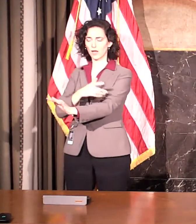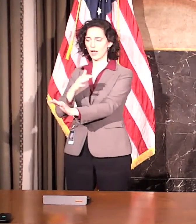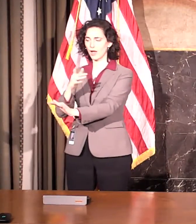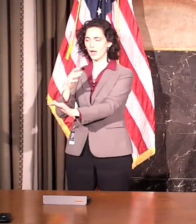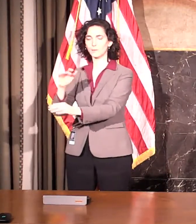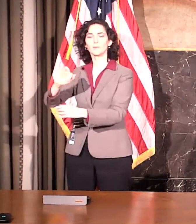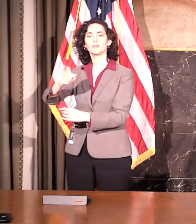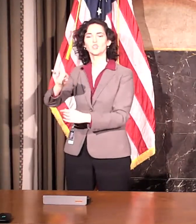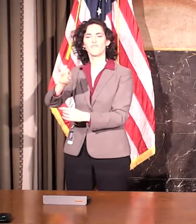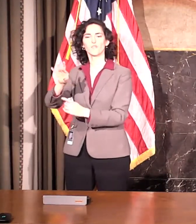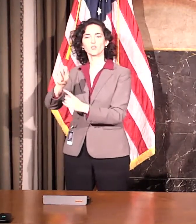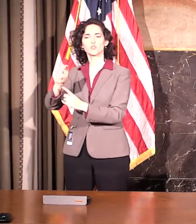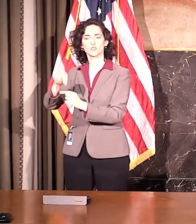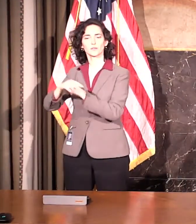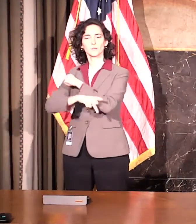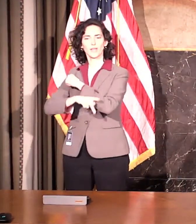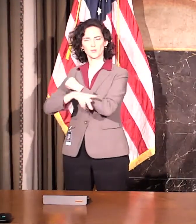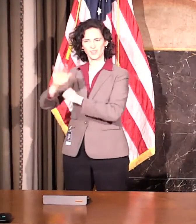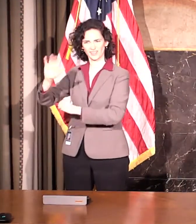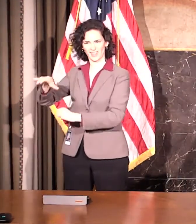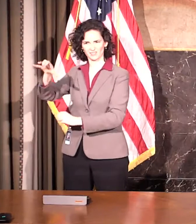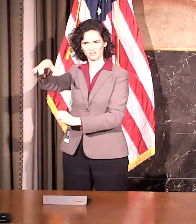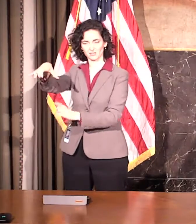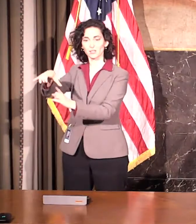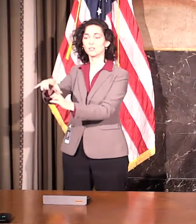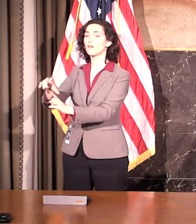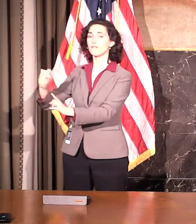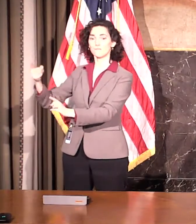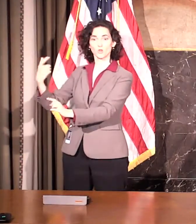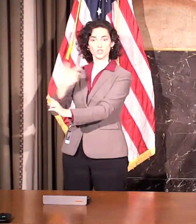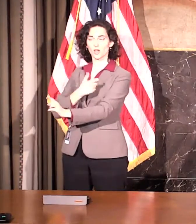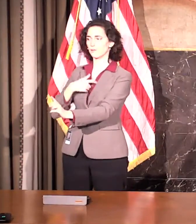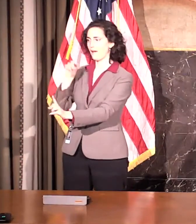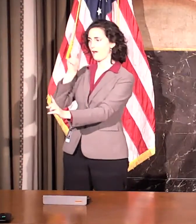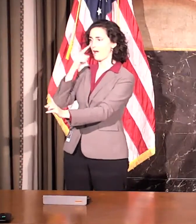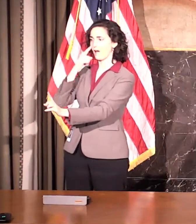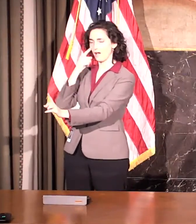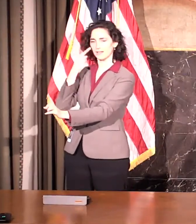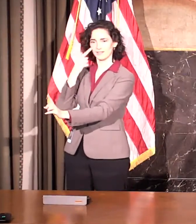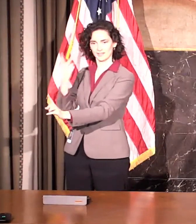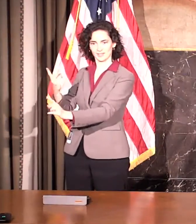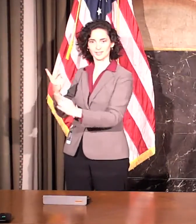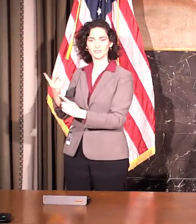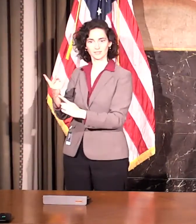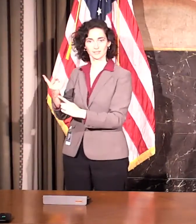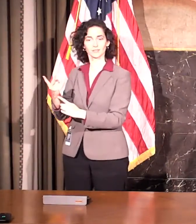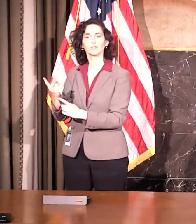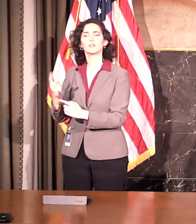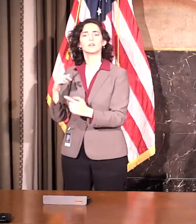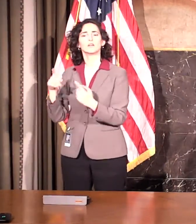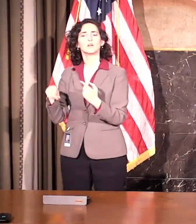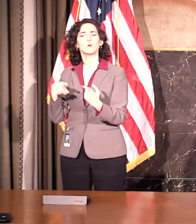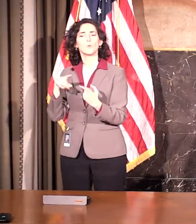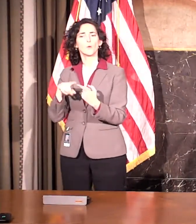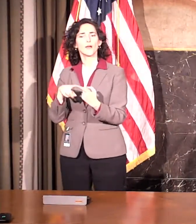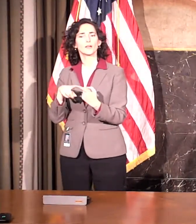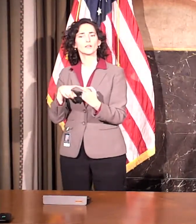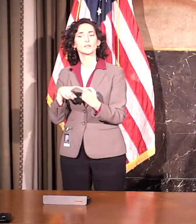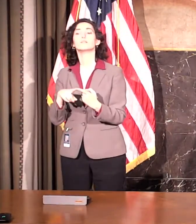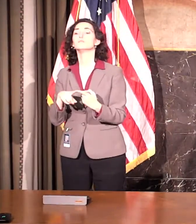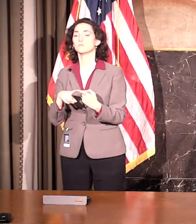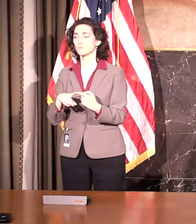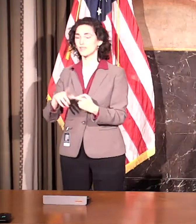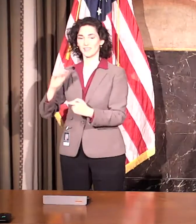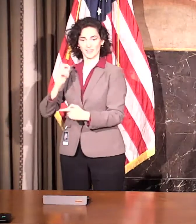in Jefferson Parish. They're just about an hour or so after the vaccine